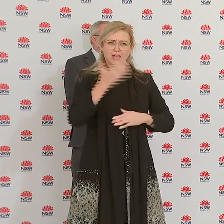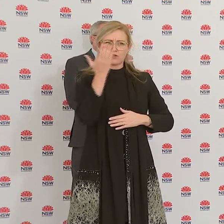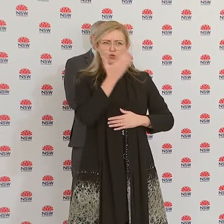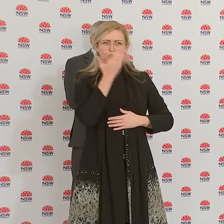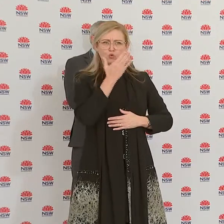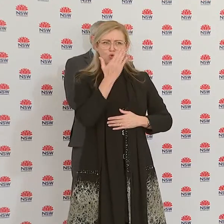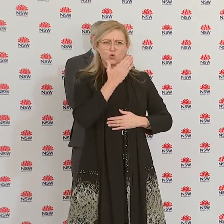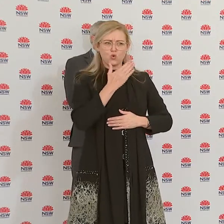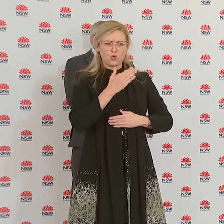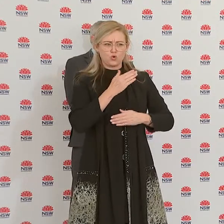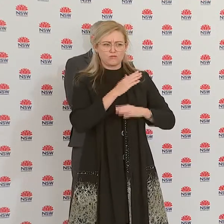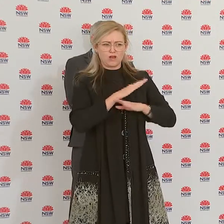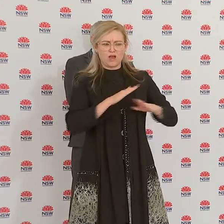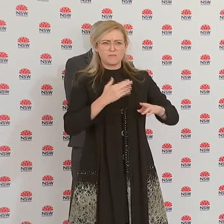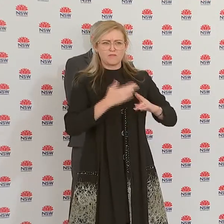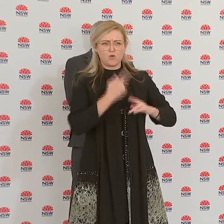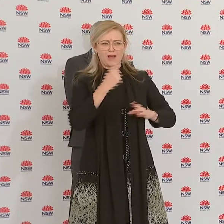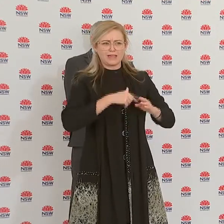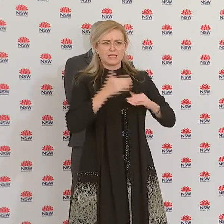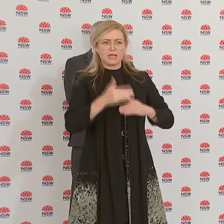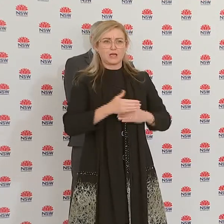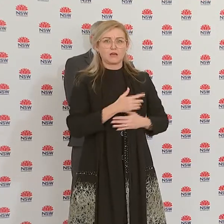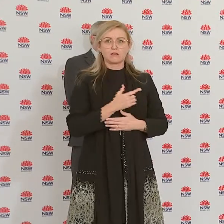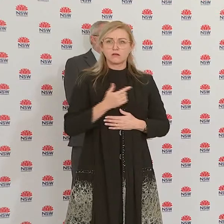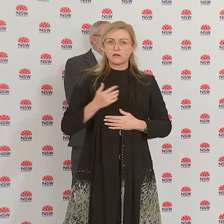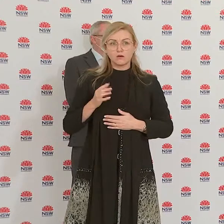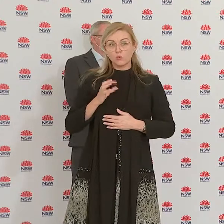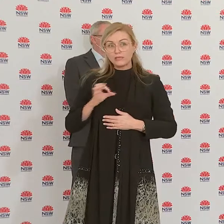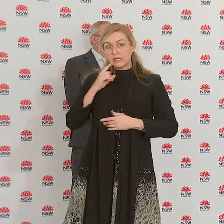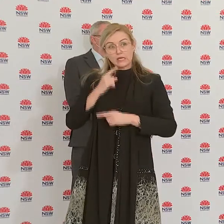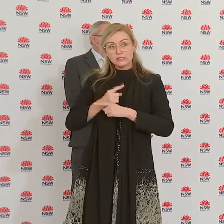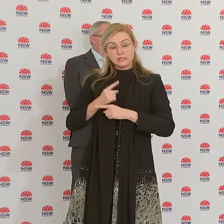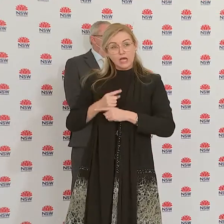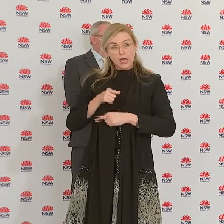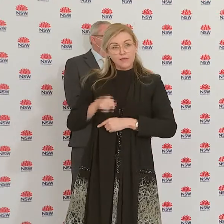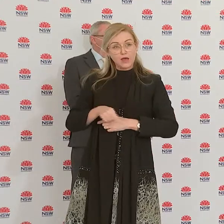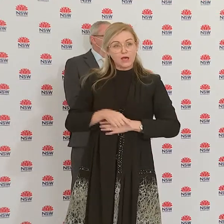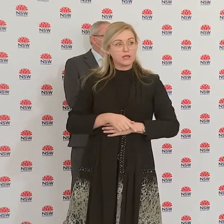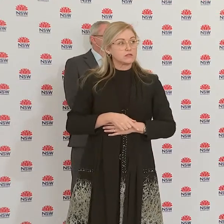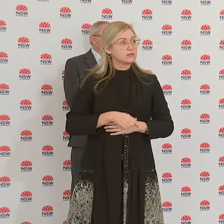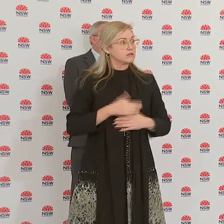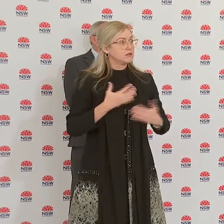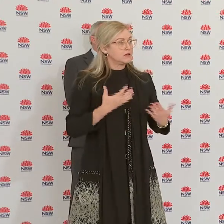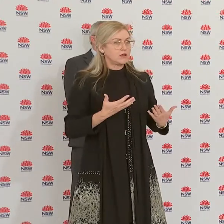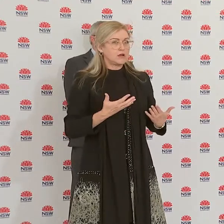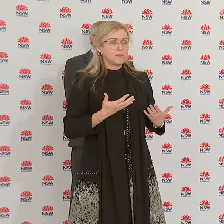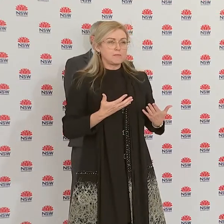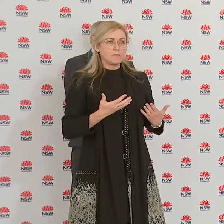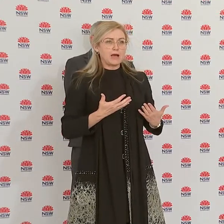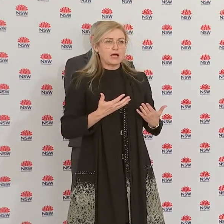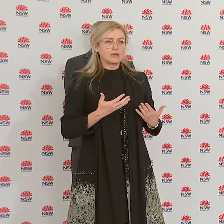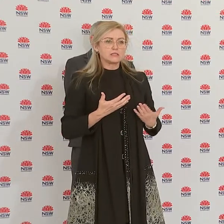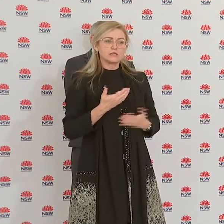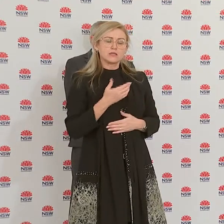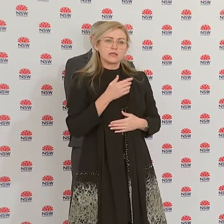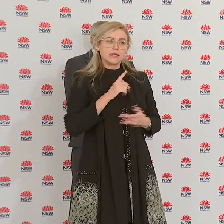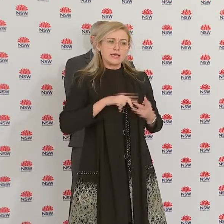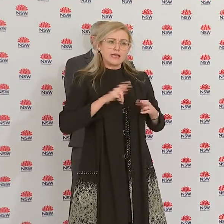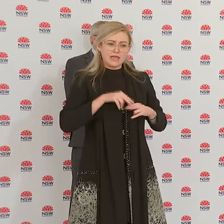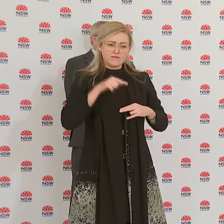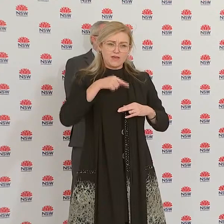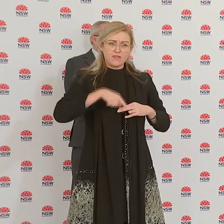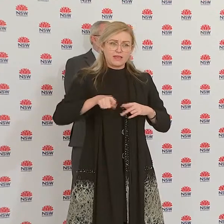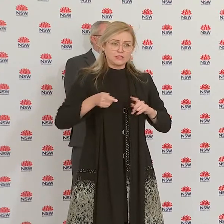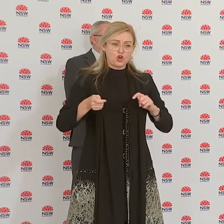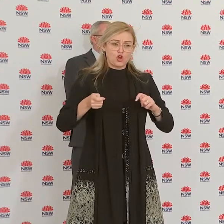you ruling that out? So, but just on that, doesn't it then make sense to go harder with this lockdown,